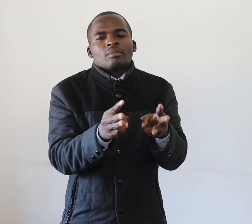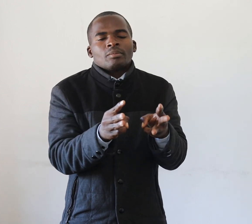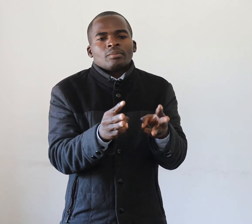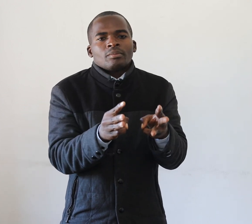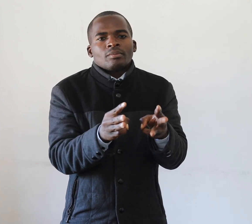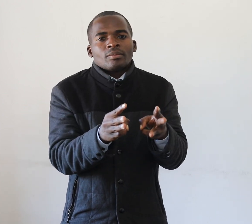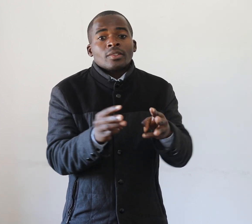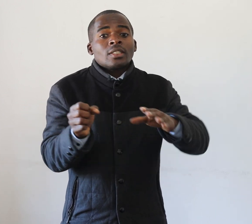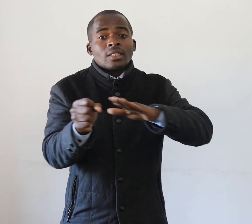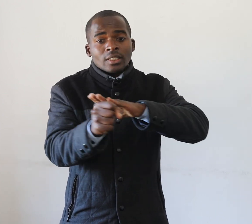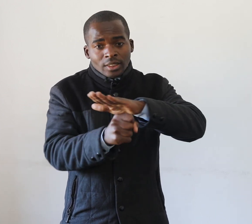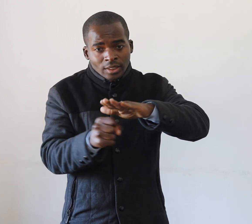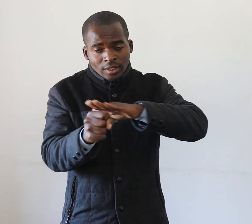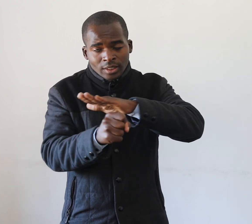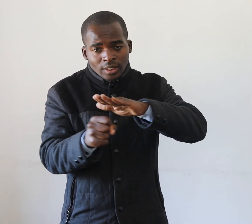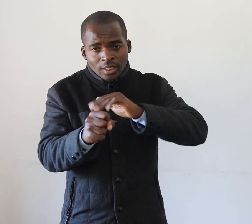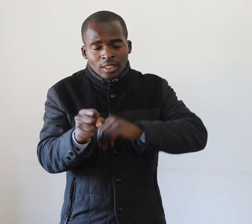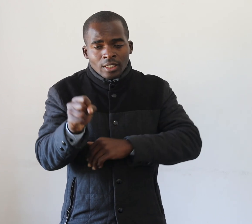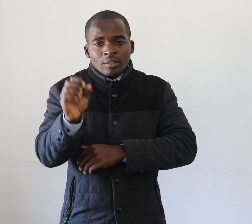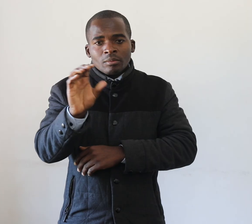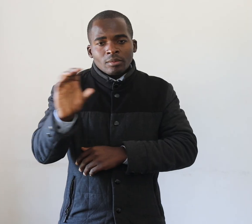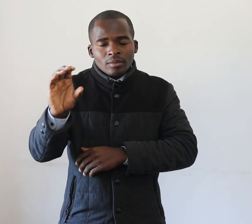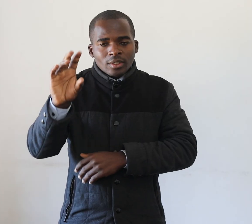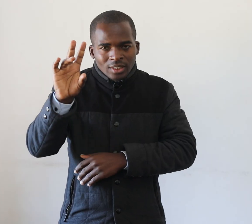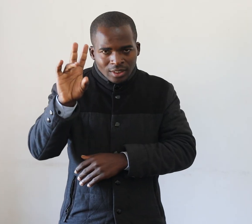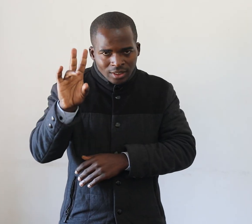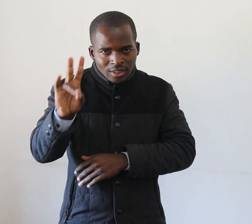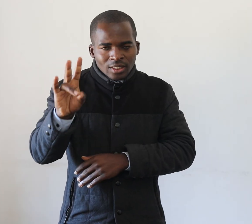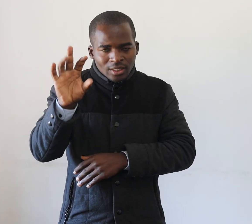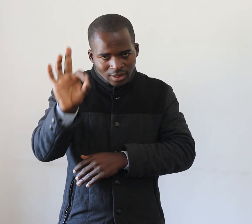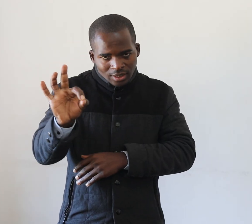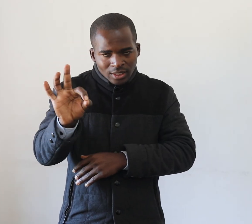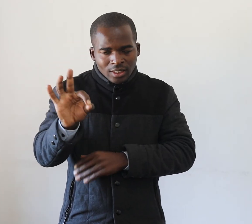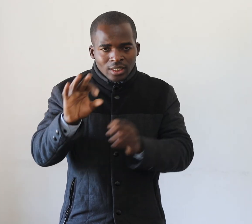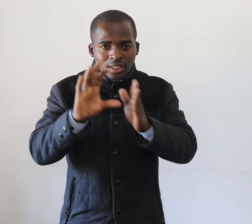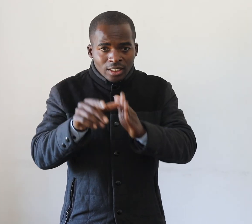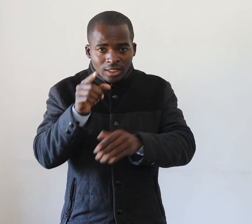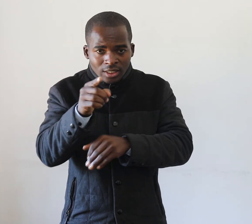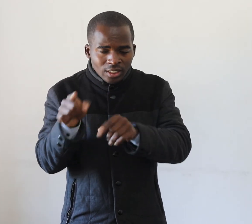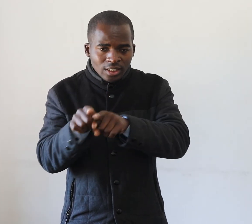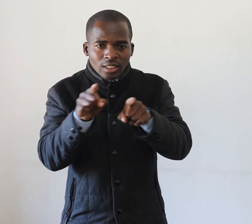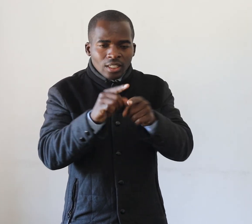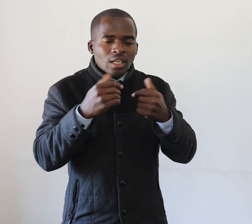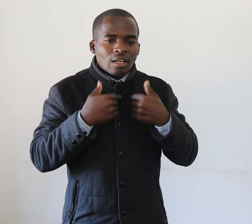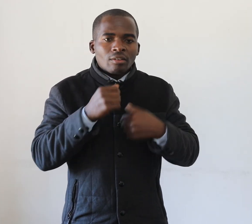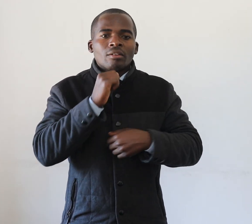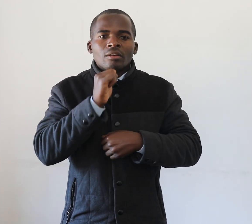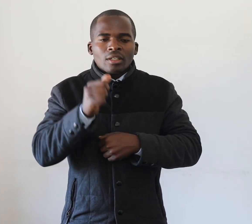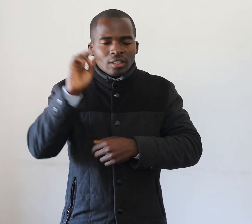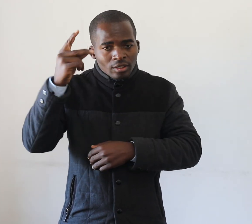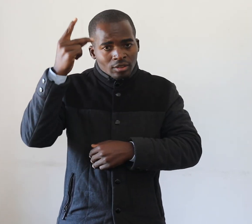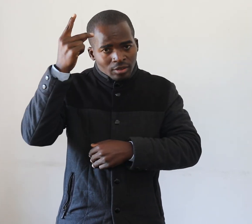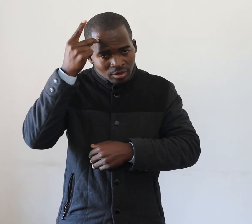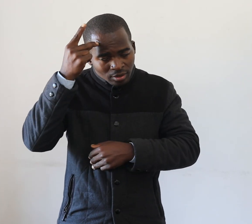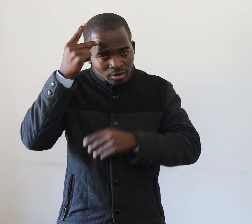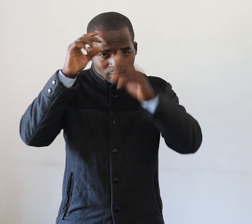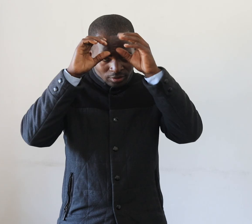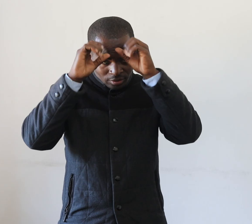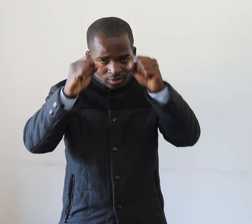Subsection 9 adds up the votes of the non-compliant party's presidential candidate will not be counted